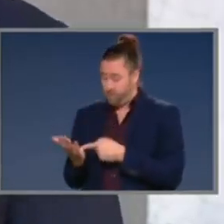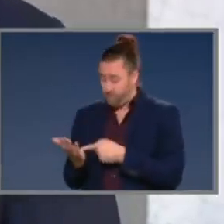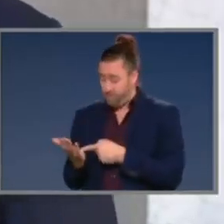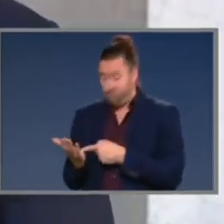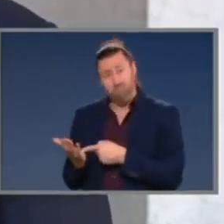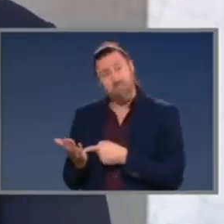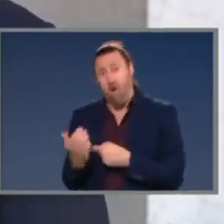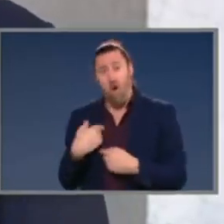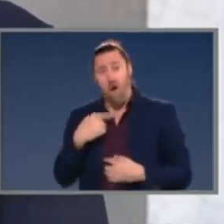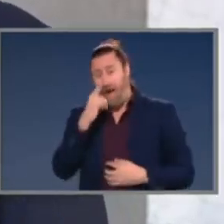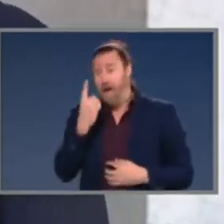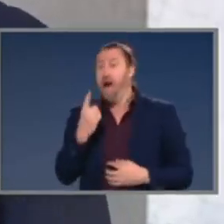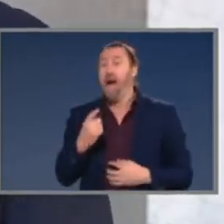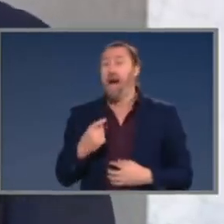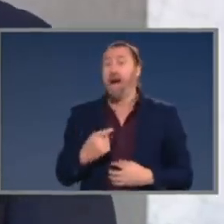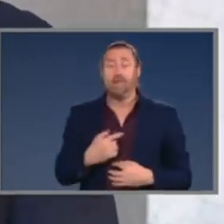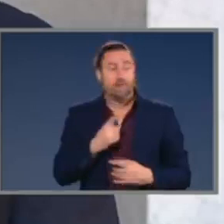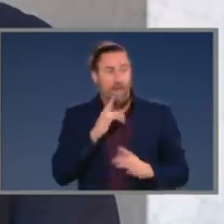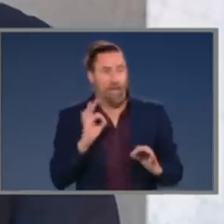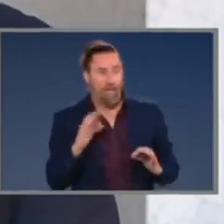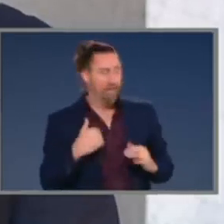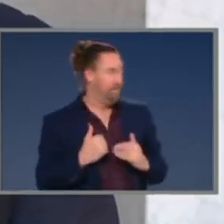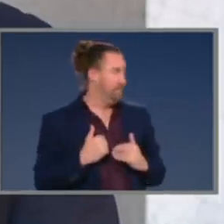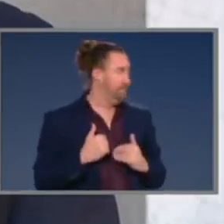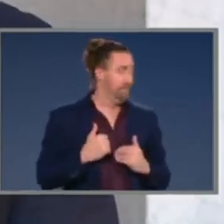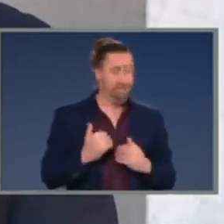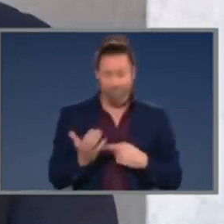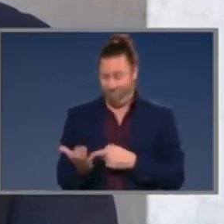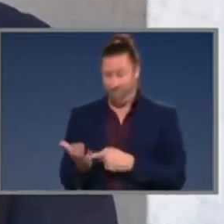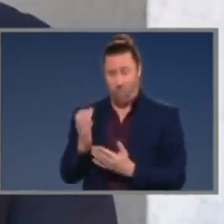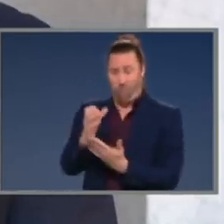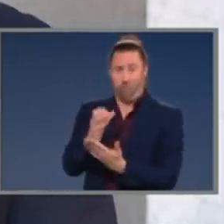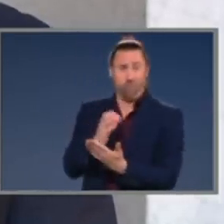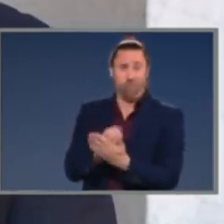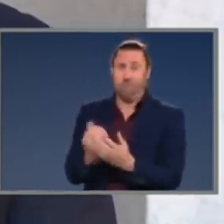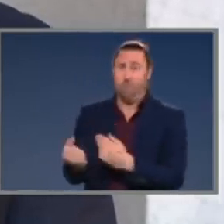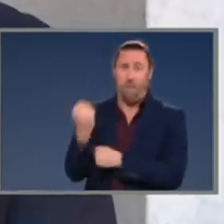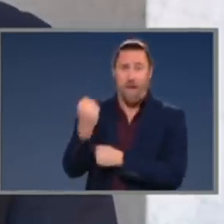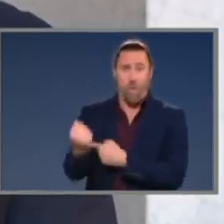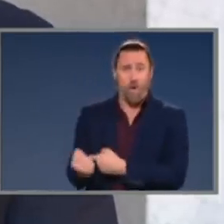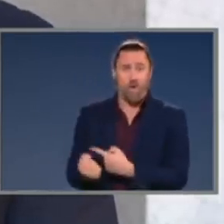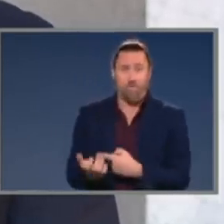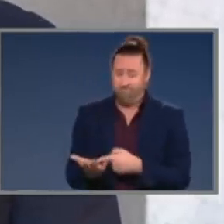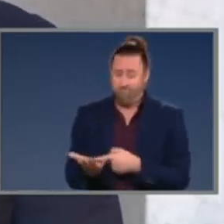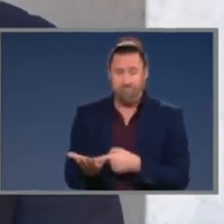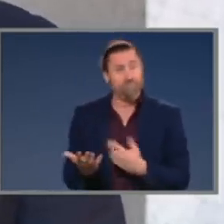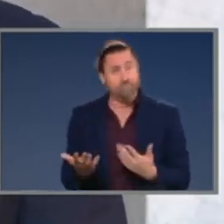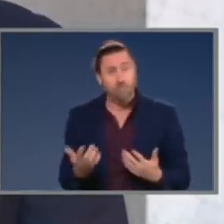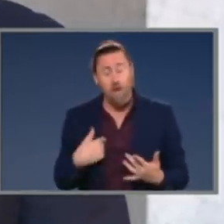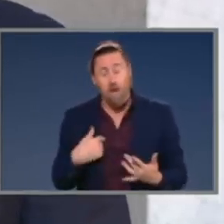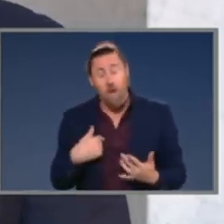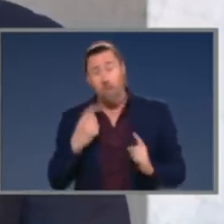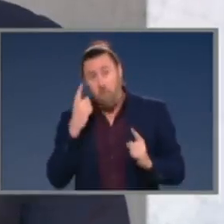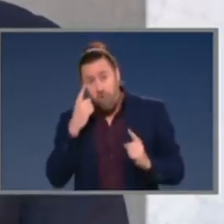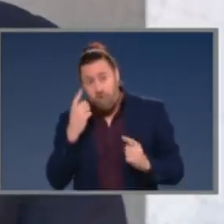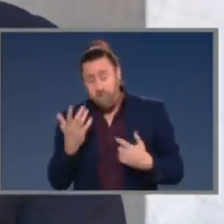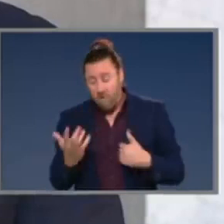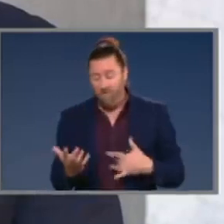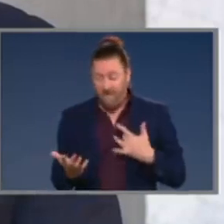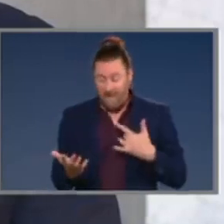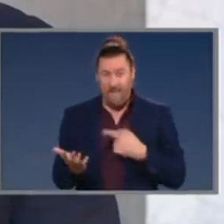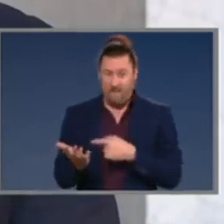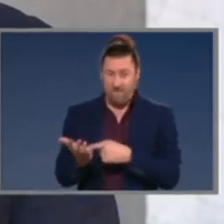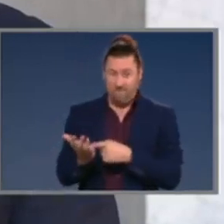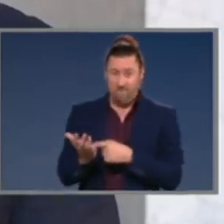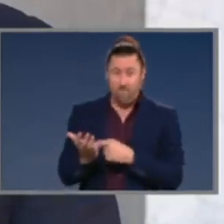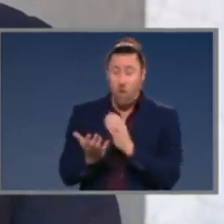silent about. And my concern is that it is highly likely that the